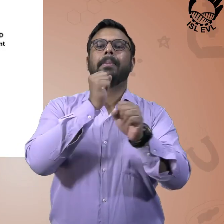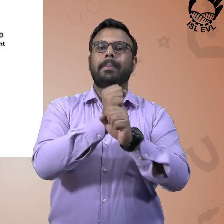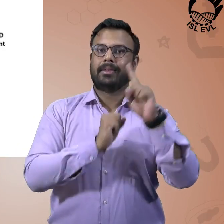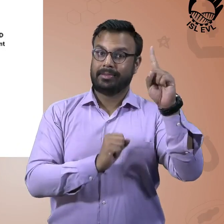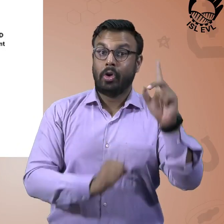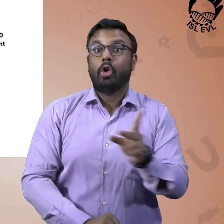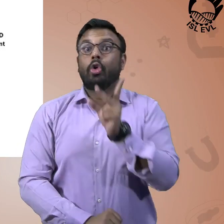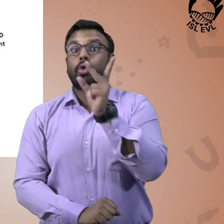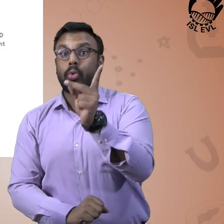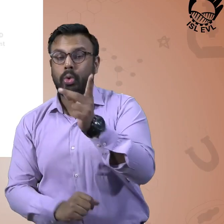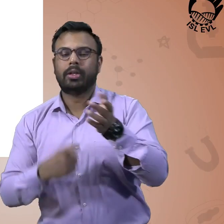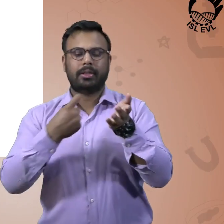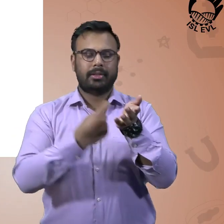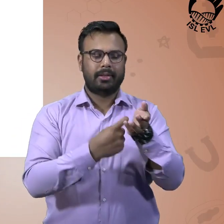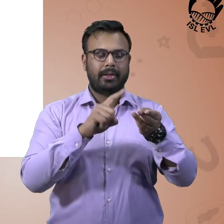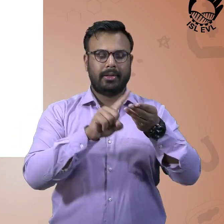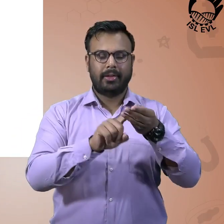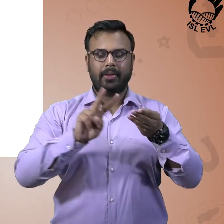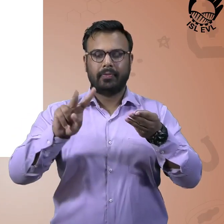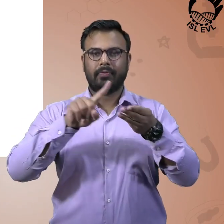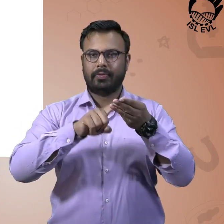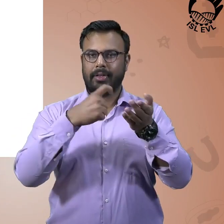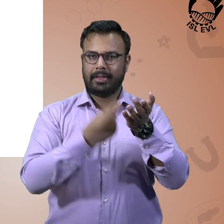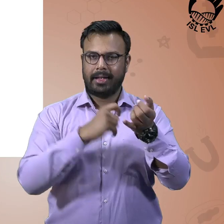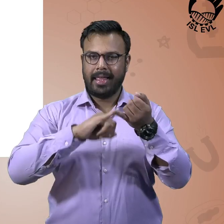The second is known as reverse typing.